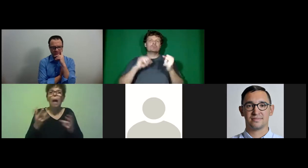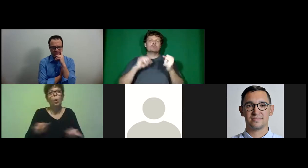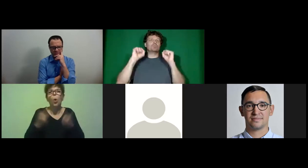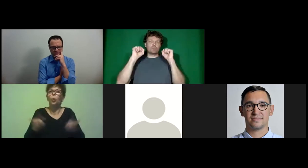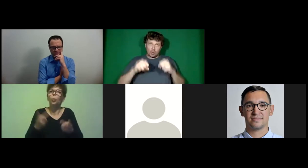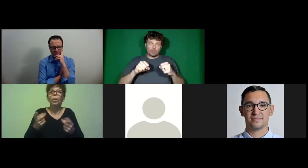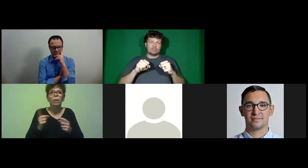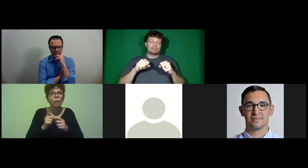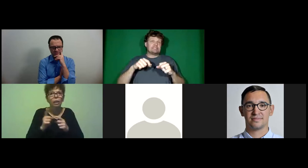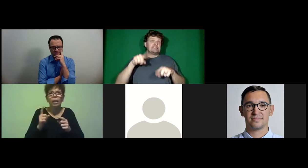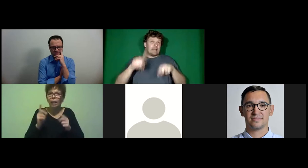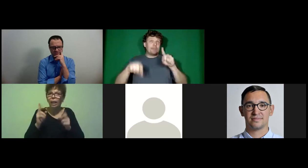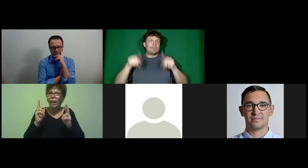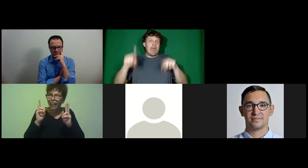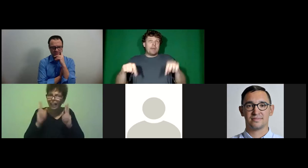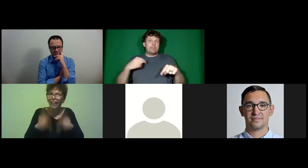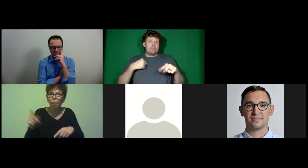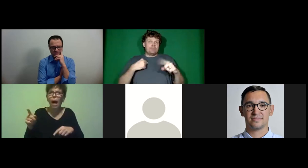They're not really easy to work with.